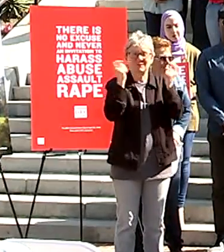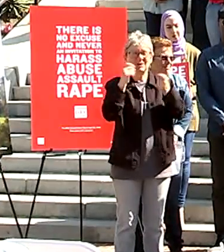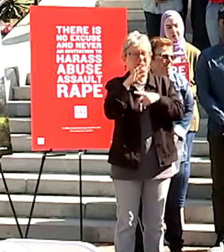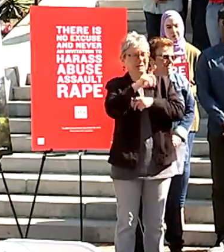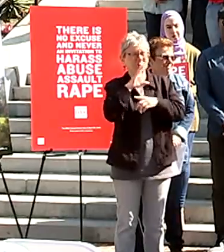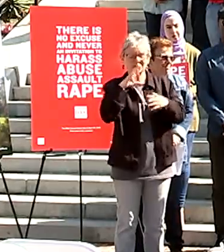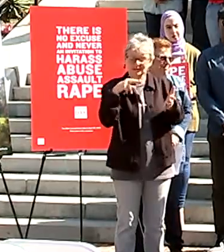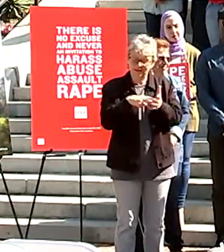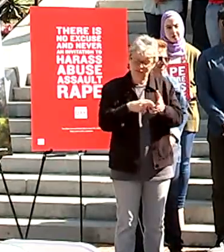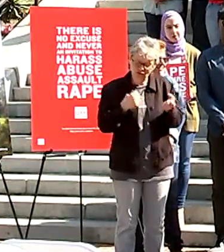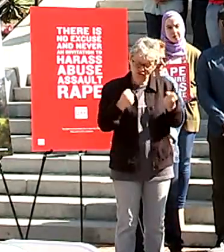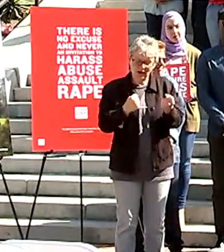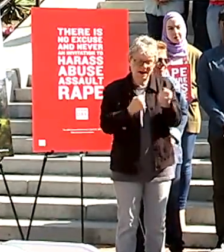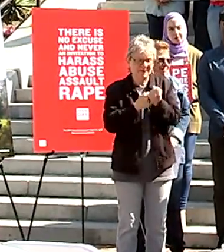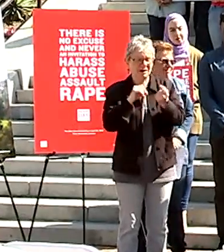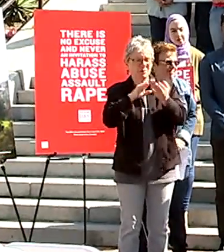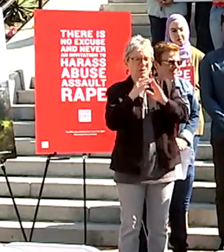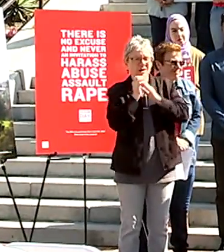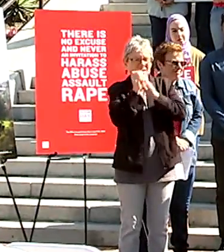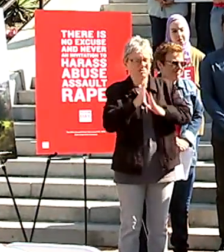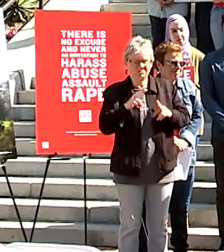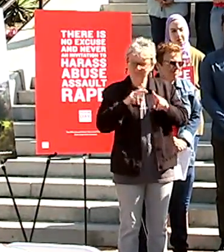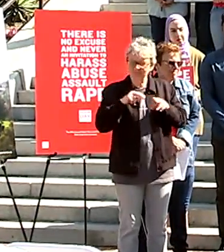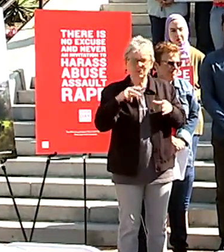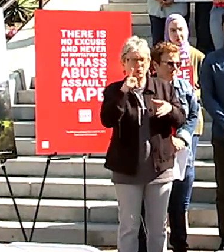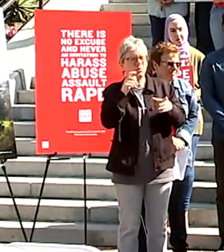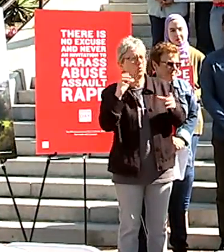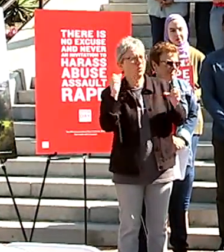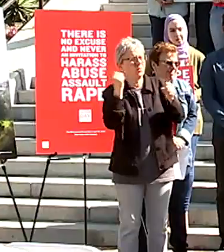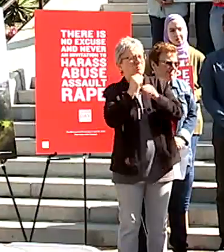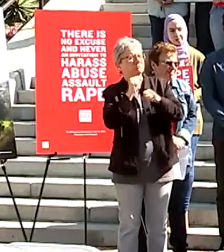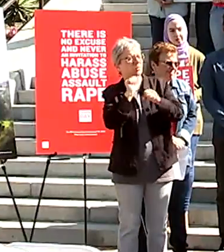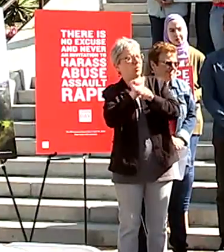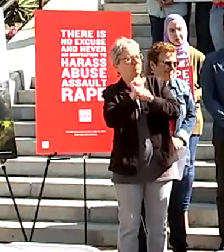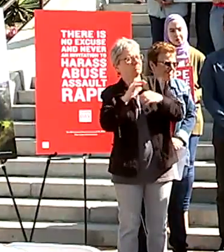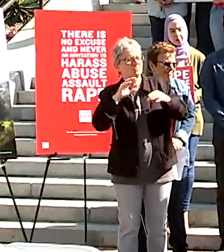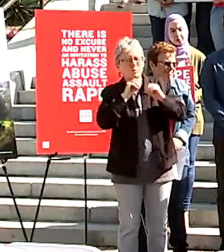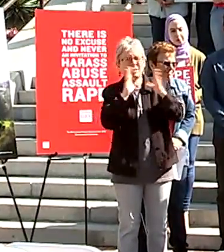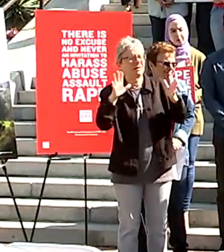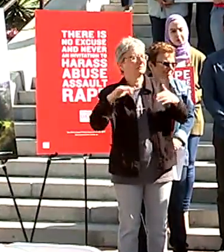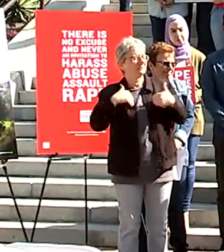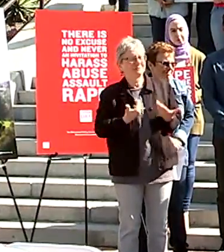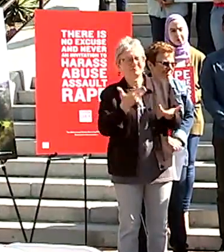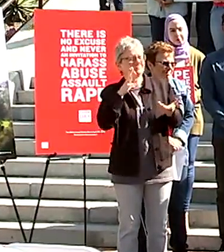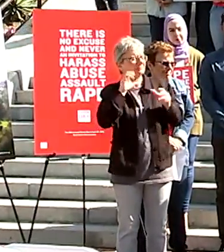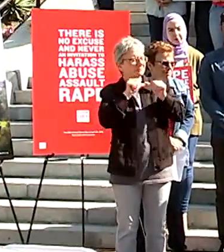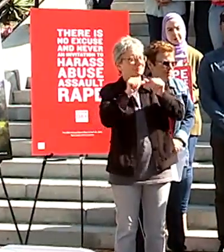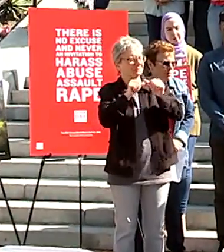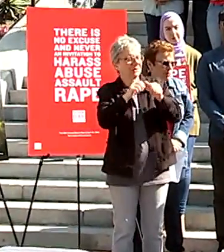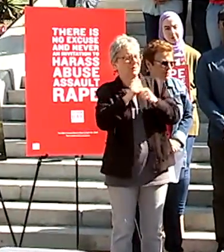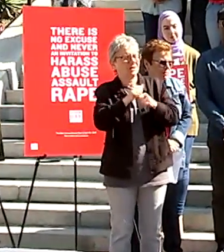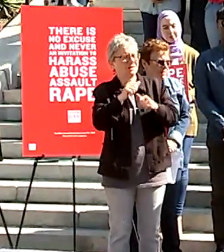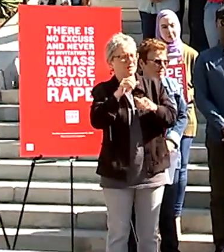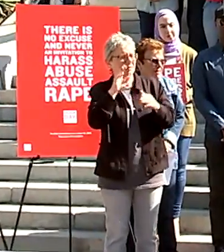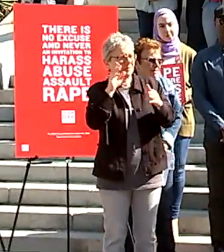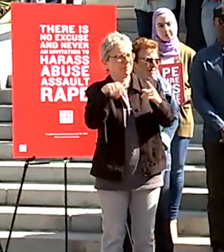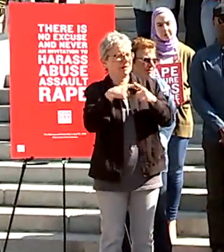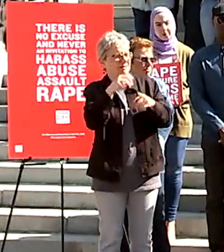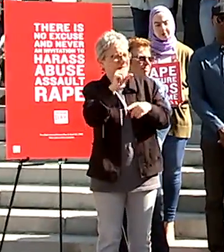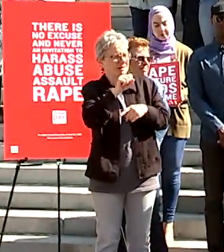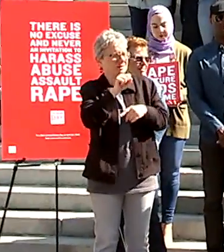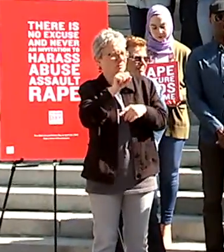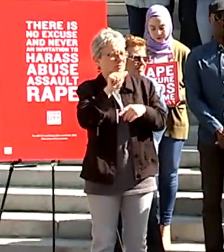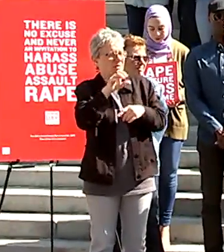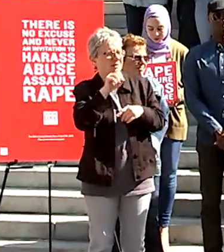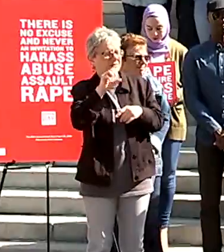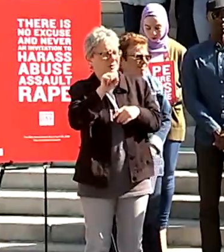along strong advocates and community leaders who have worked tirelessly to end sexual assault and violence. We're